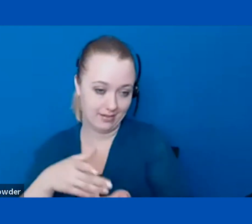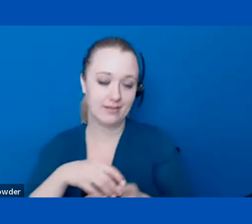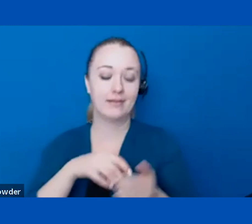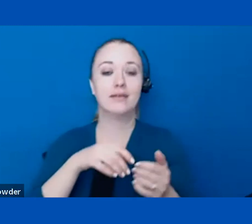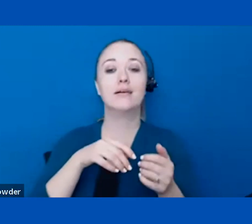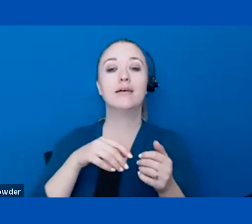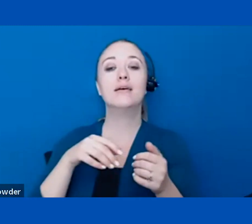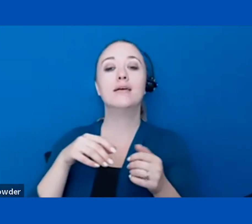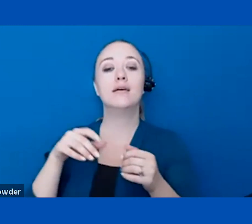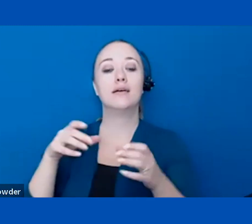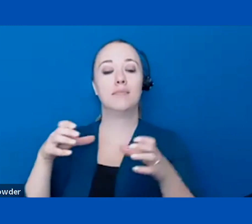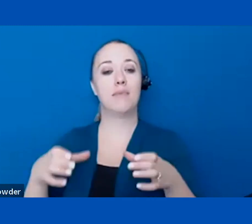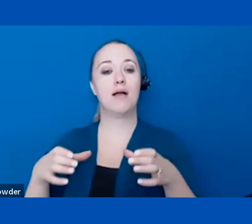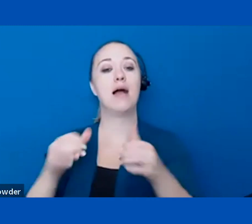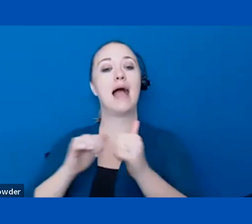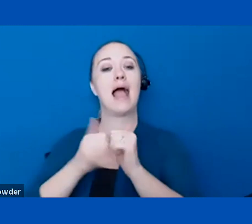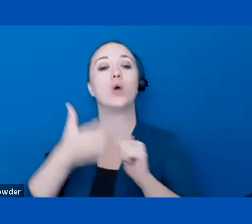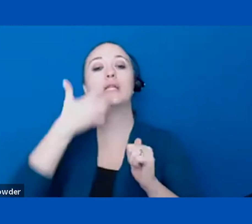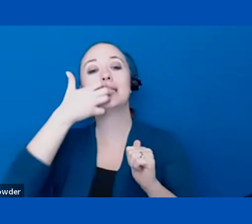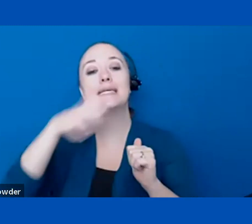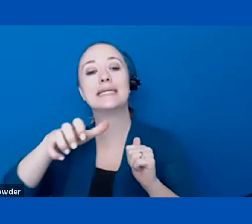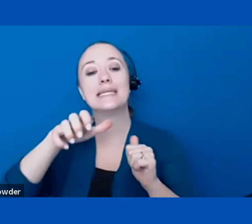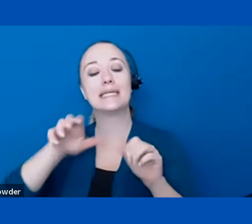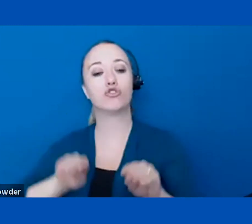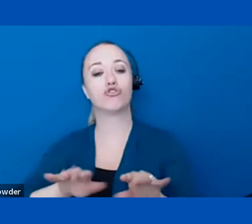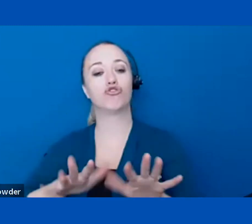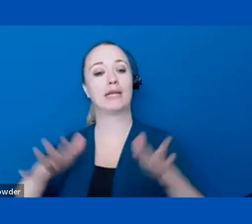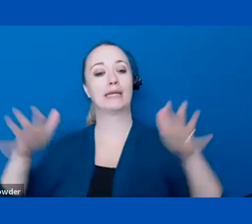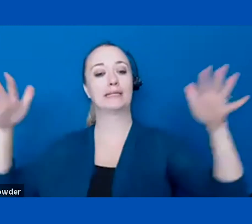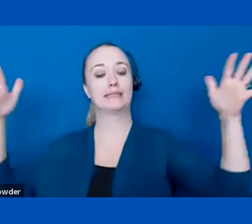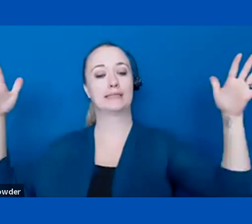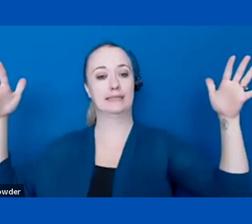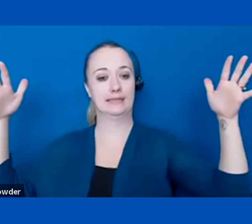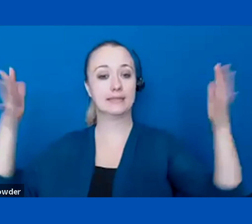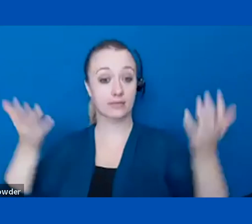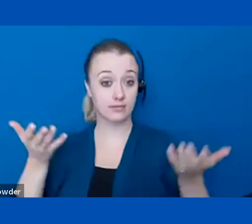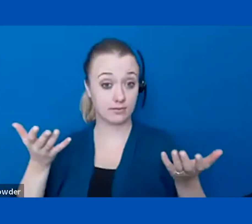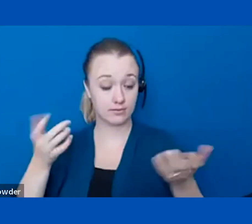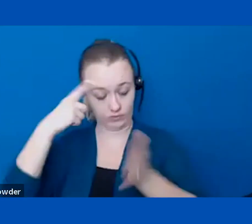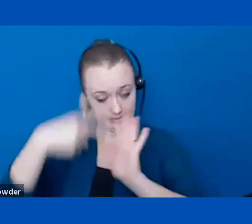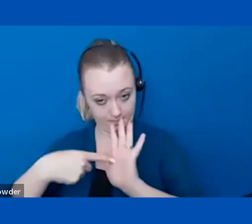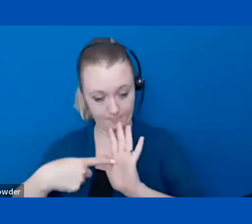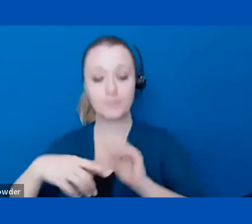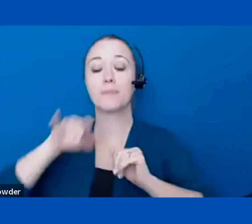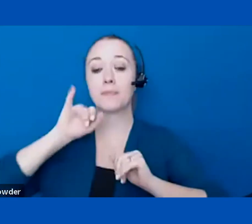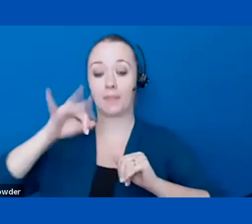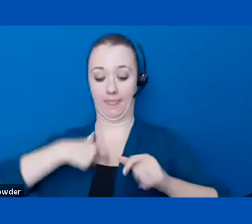by how the heat radiates, right? So, for instance, if I'm doing a soup or